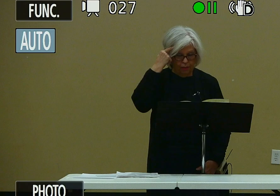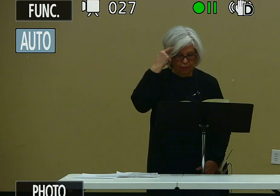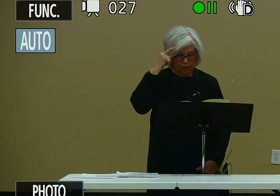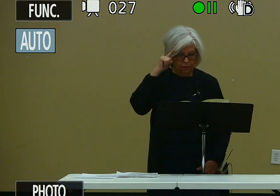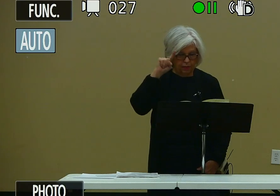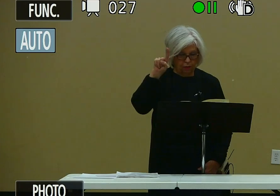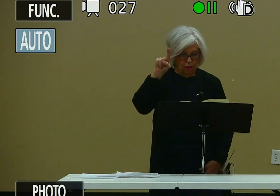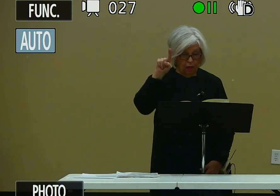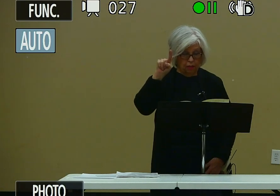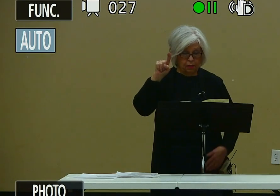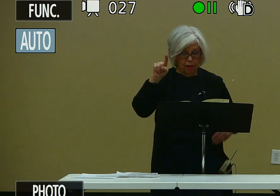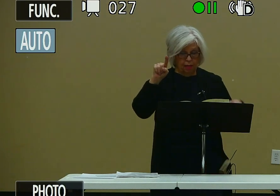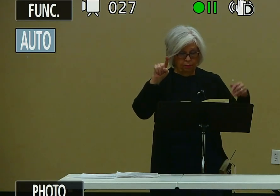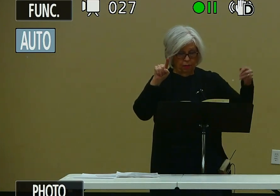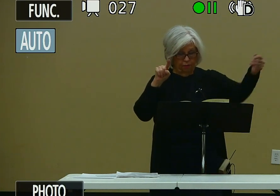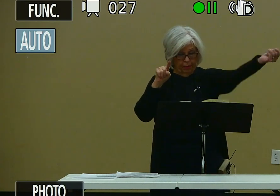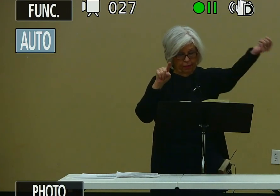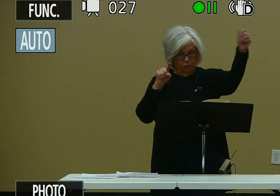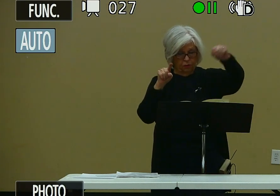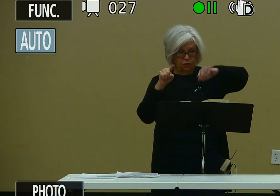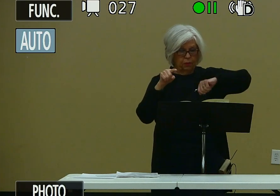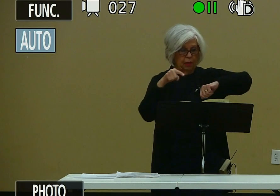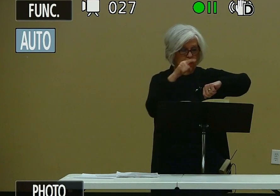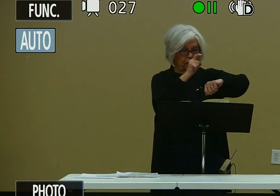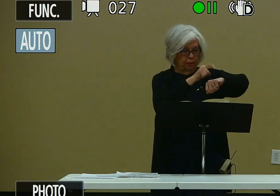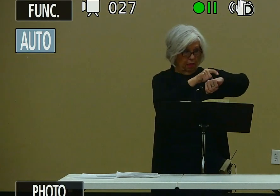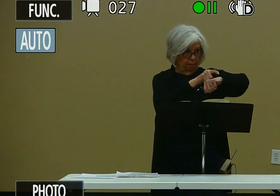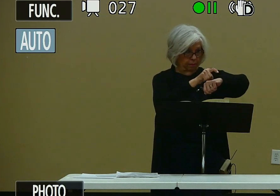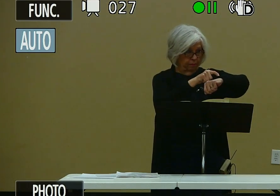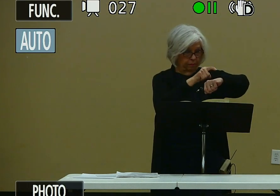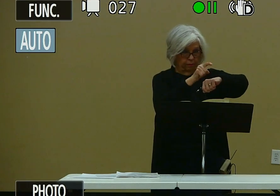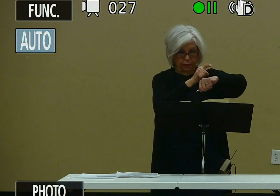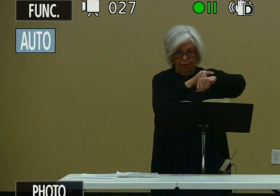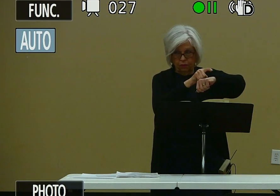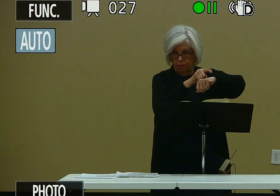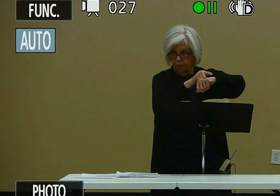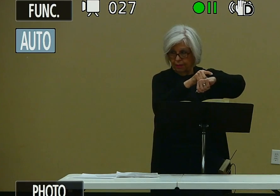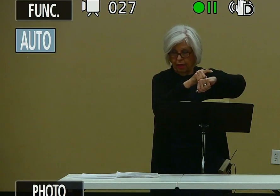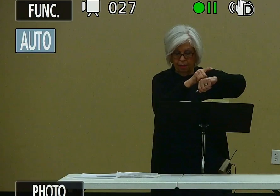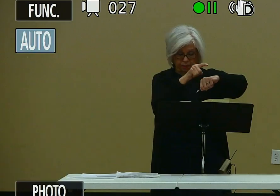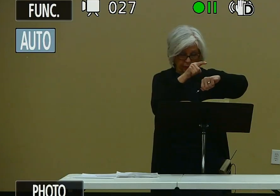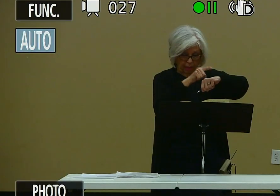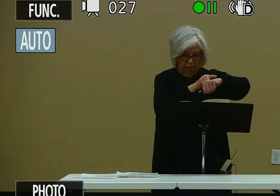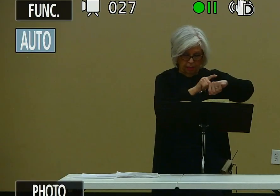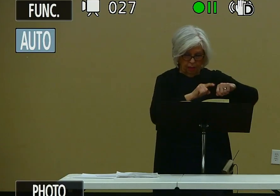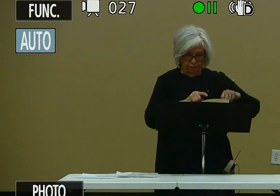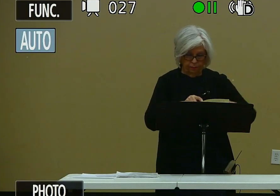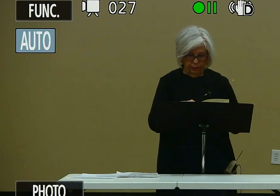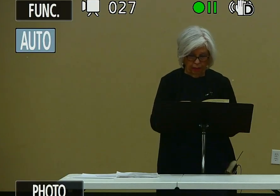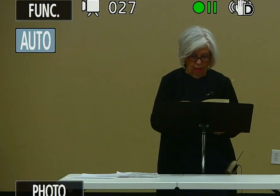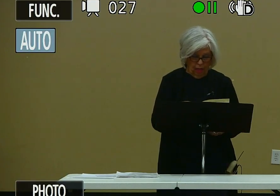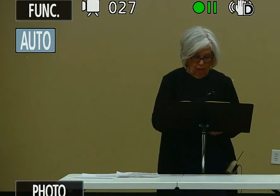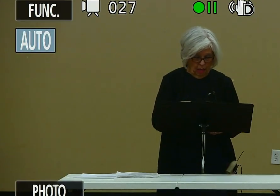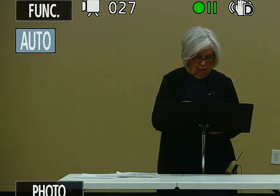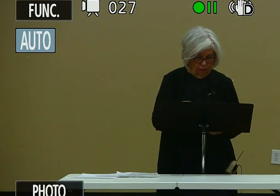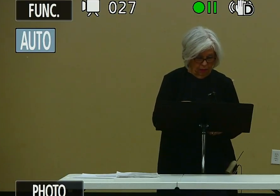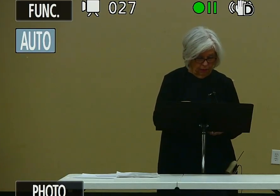index finger. Time, everybody knows this one. Time. That's an easy one. Time. Time. And then let's go